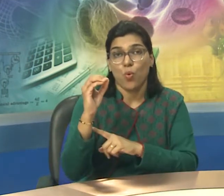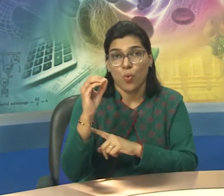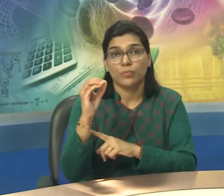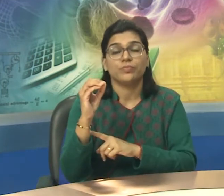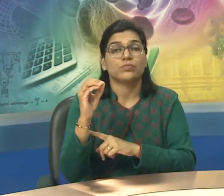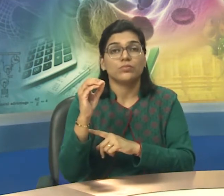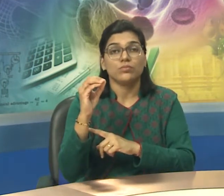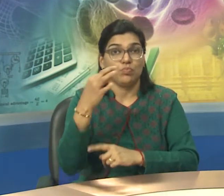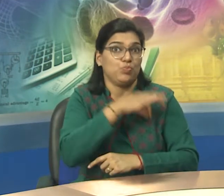Advantages of